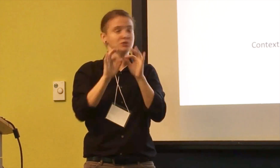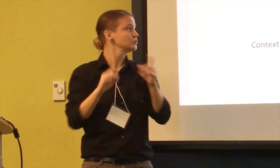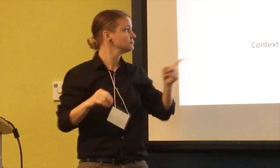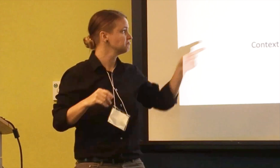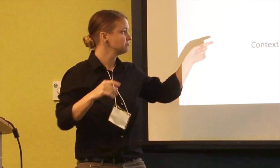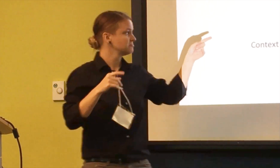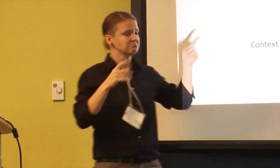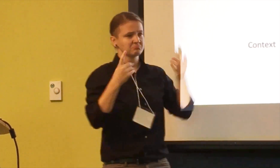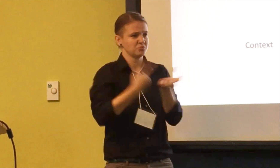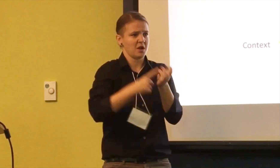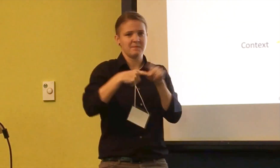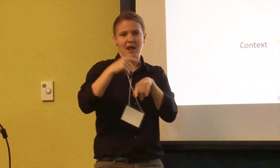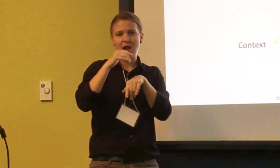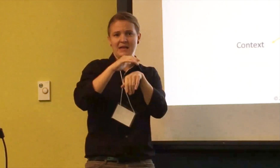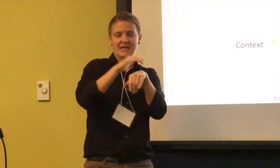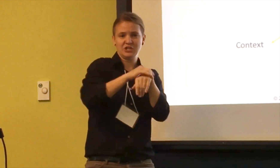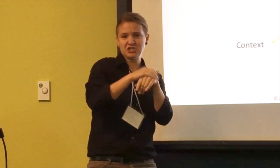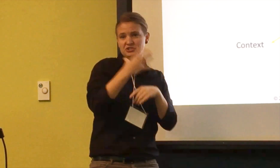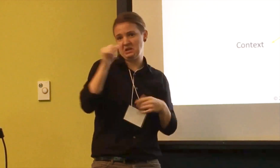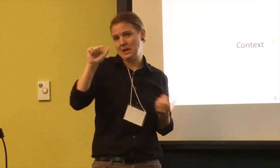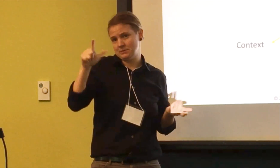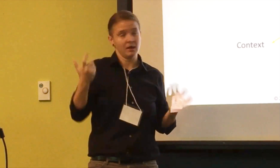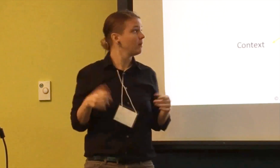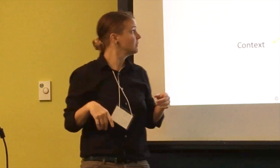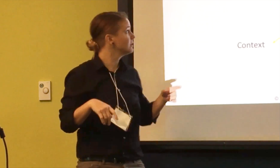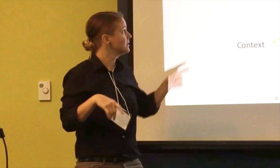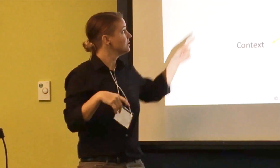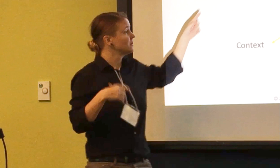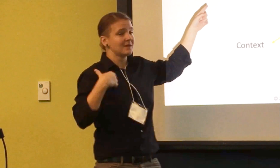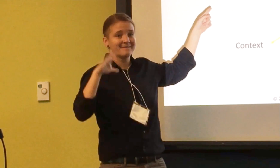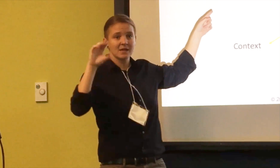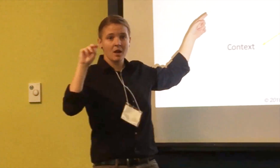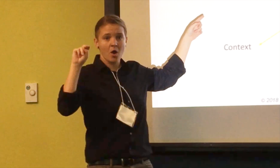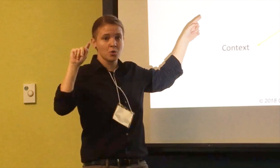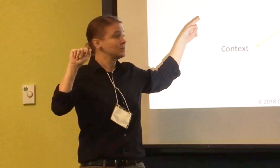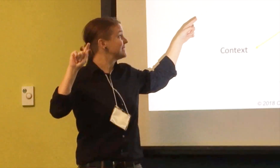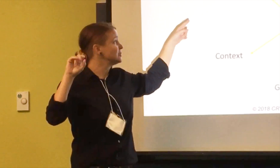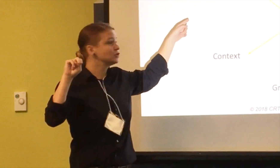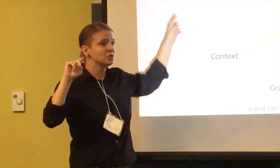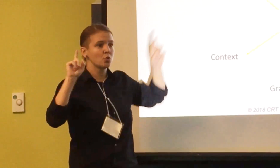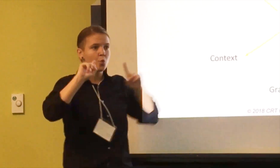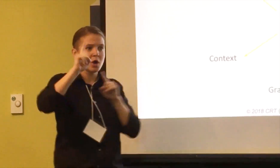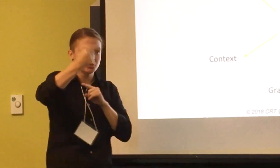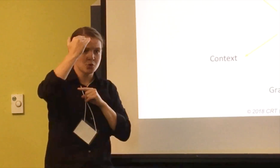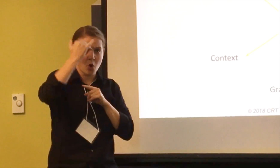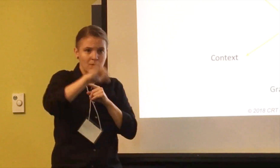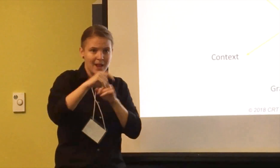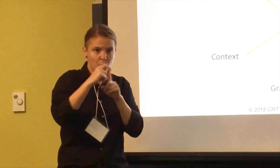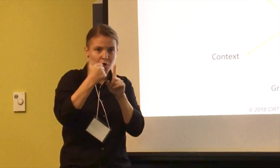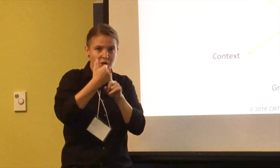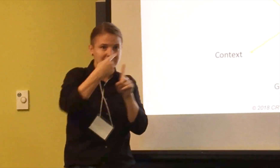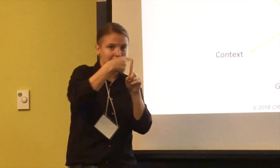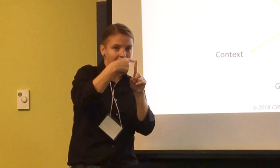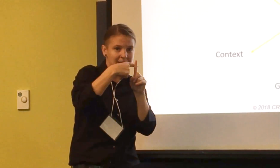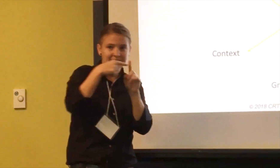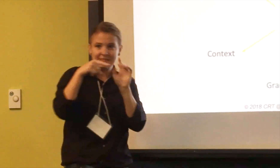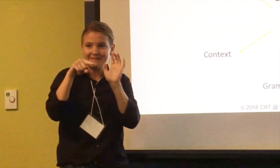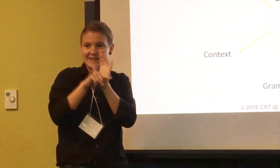And vocabulary is an important component of all languages, right? It's the building block. Terms in English